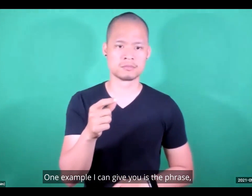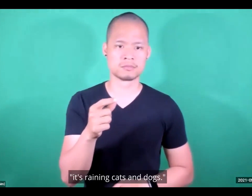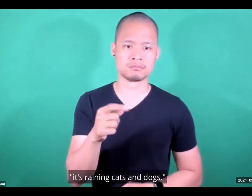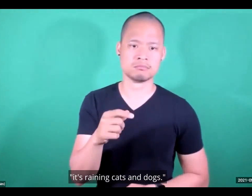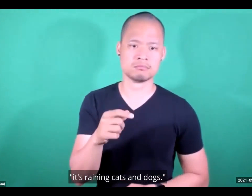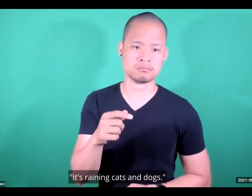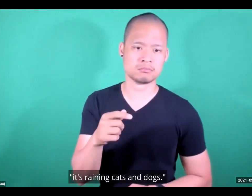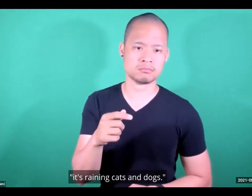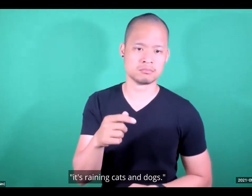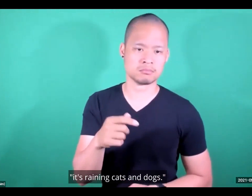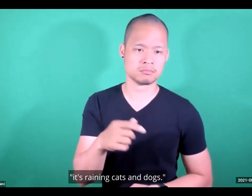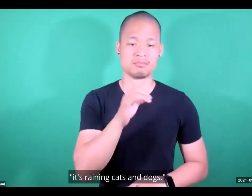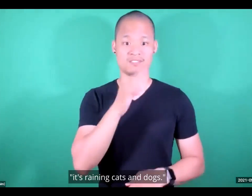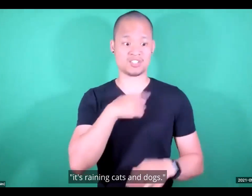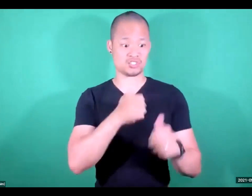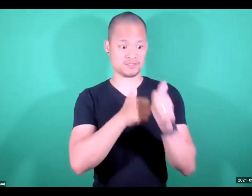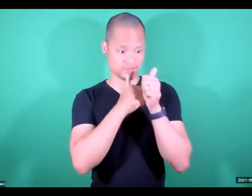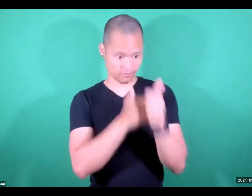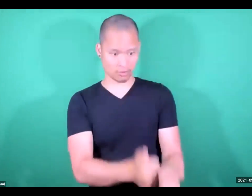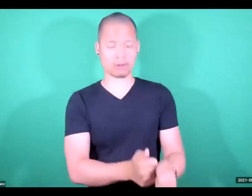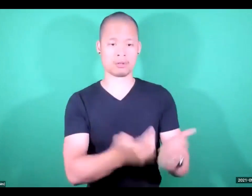the phrase, "It's raining cats and dogs."